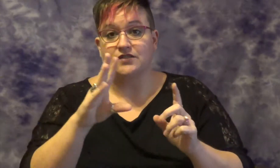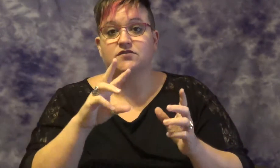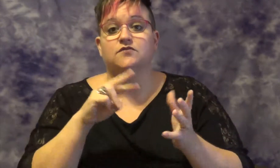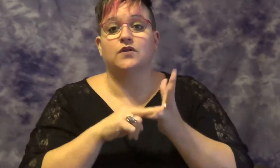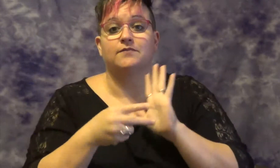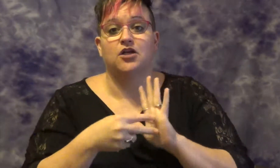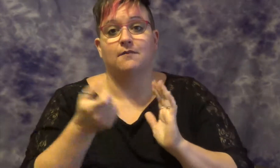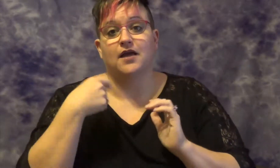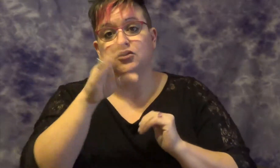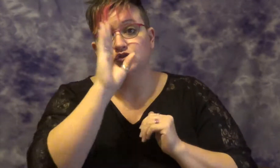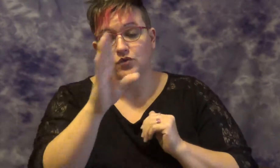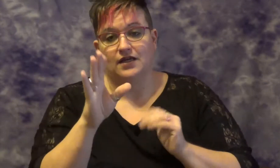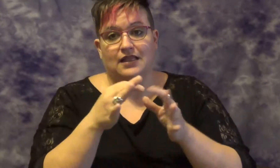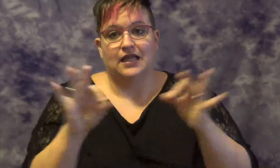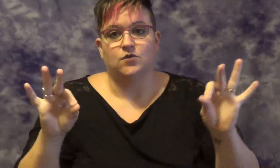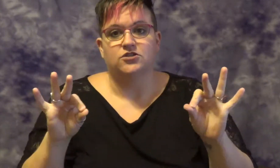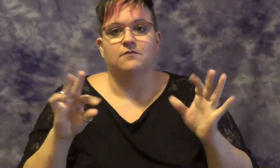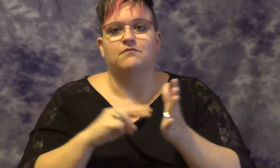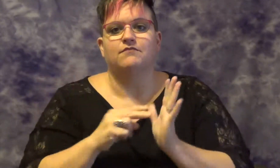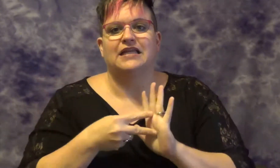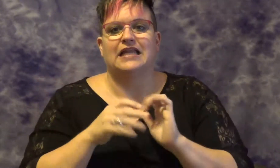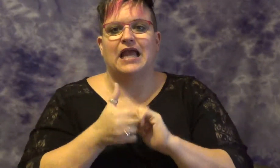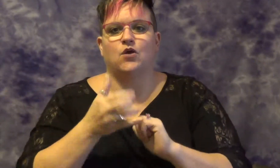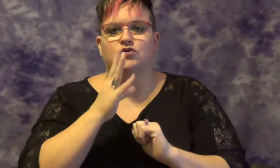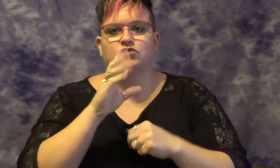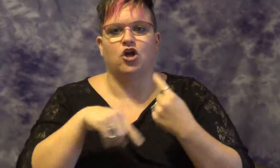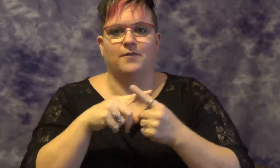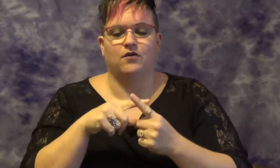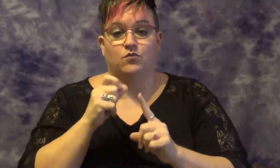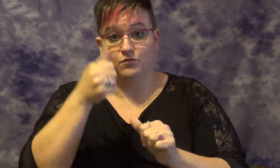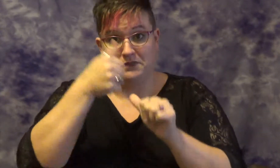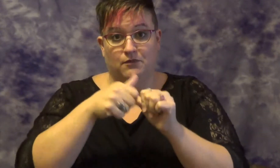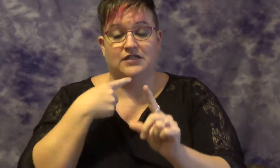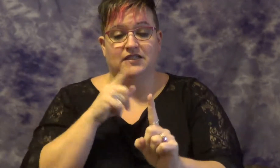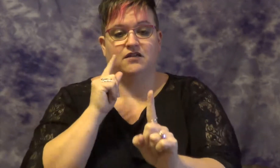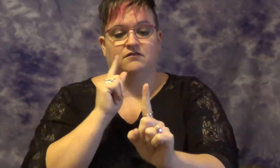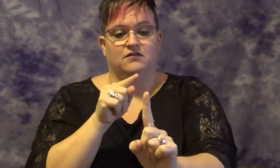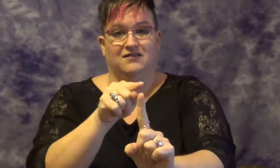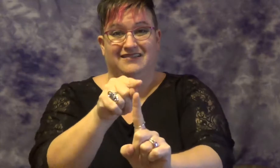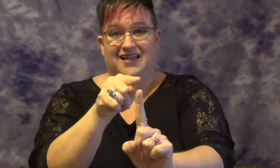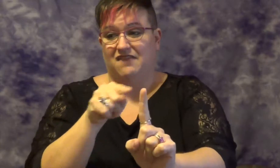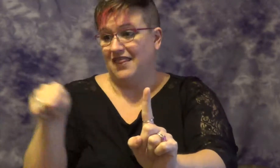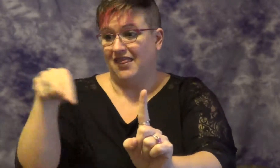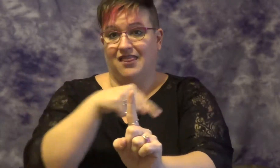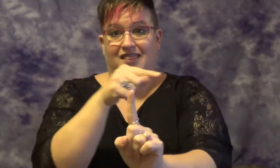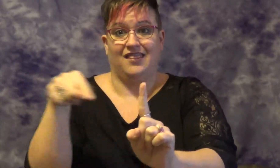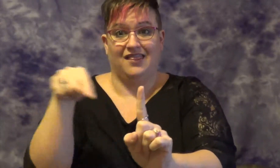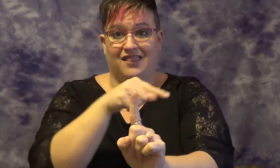Now, when we talk about degree of directness, okay, we're going to talk about 4 different kinds of language.